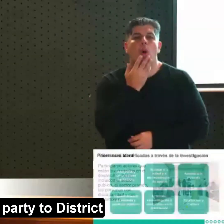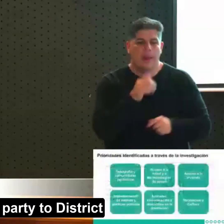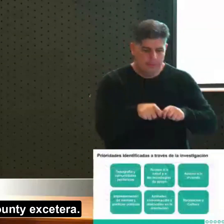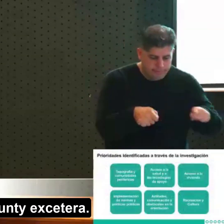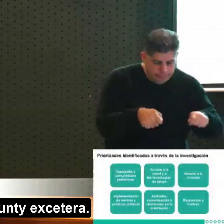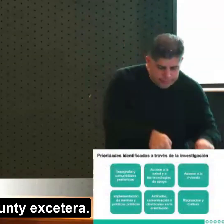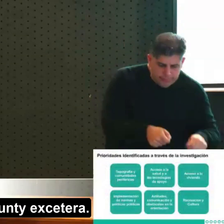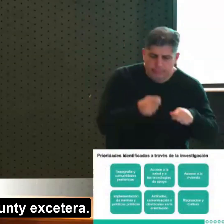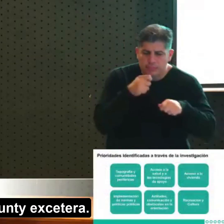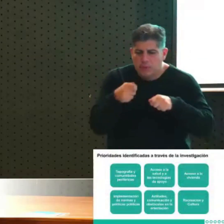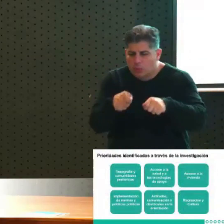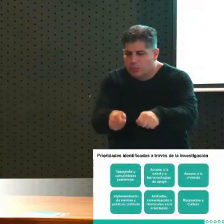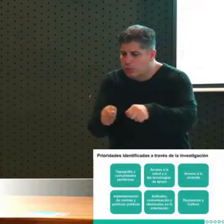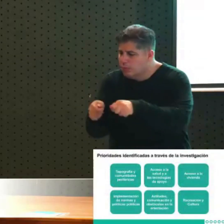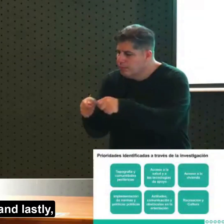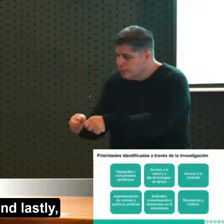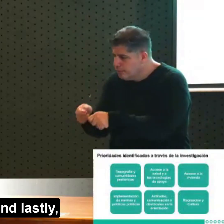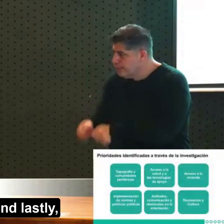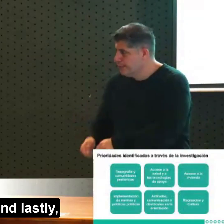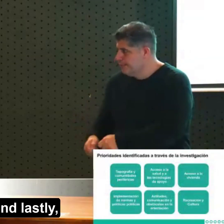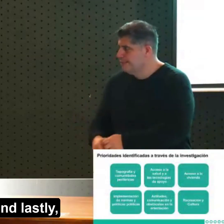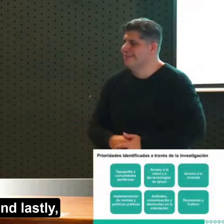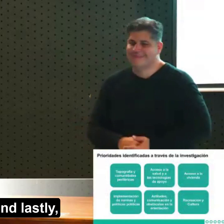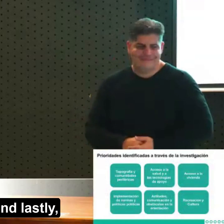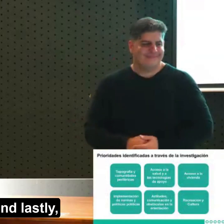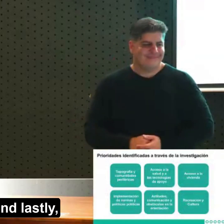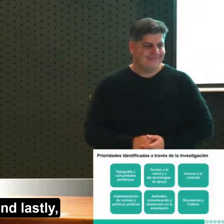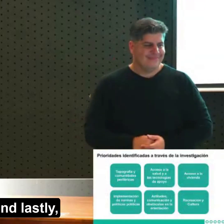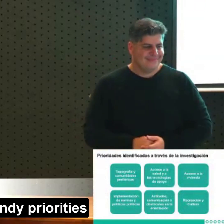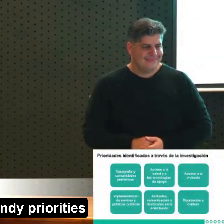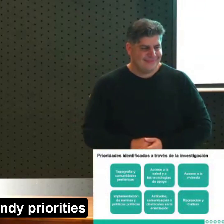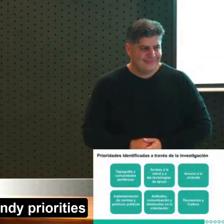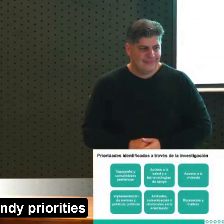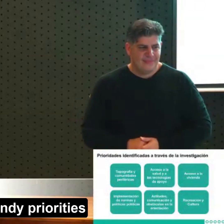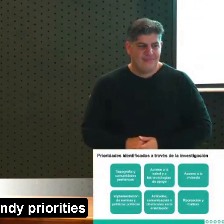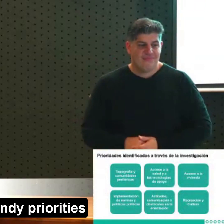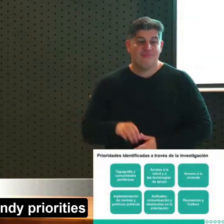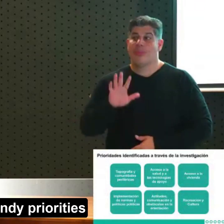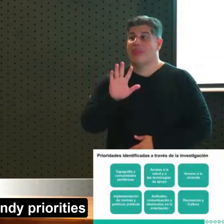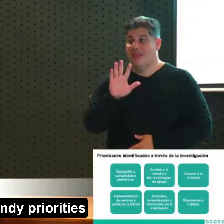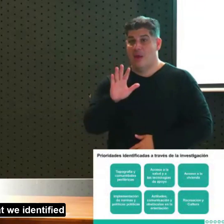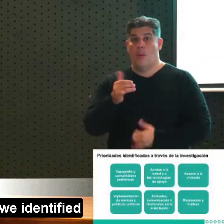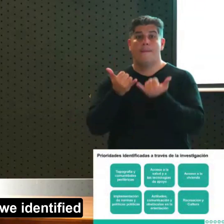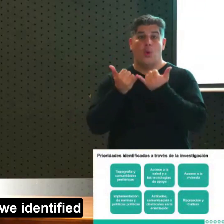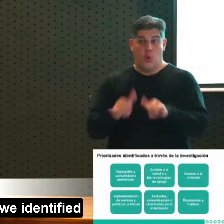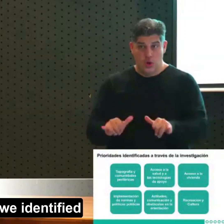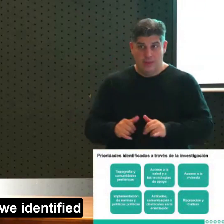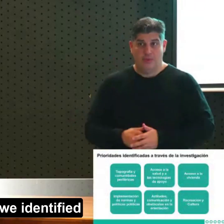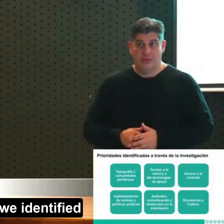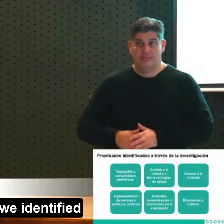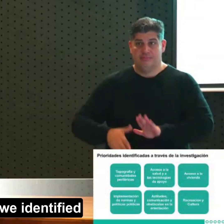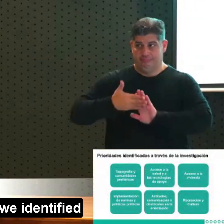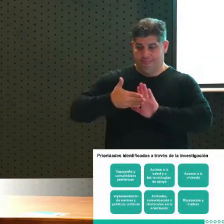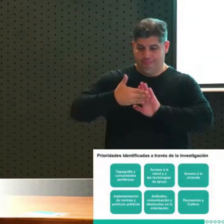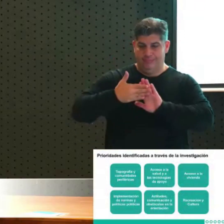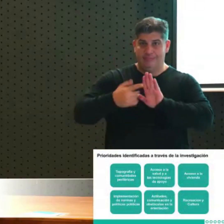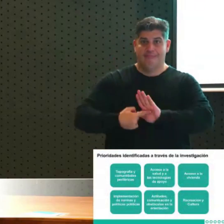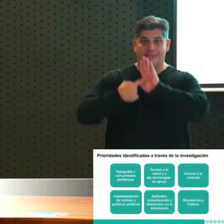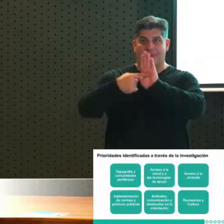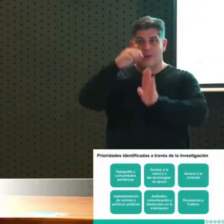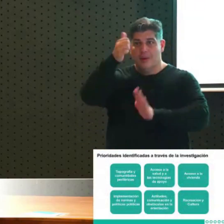according to district or county, etc. And lastly, within the priorities that we identified